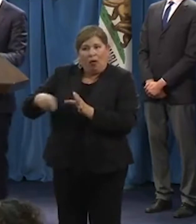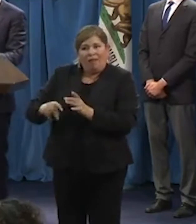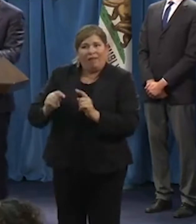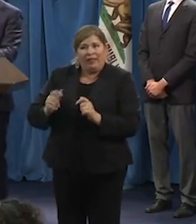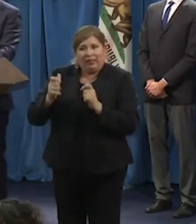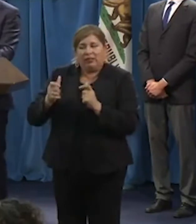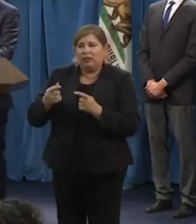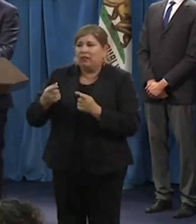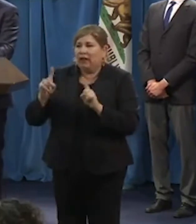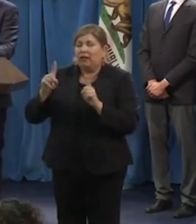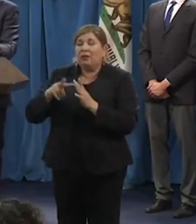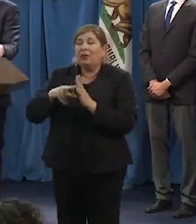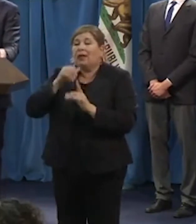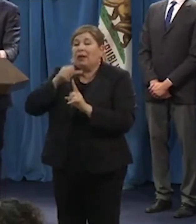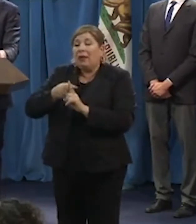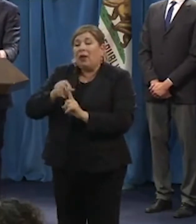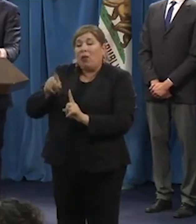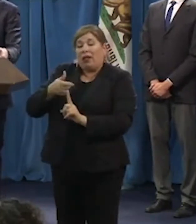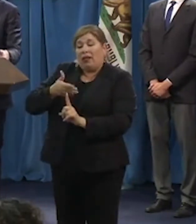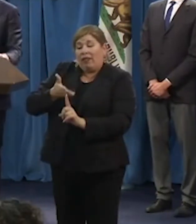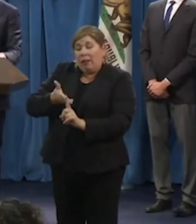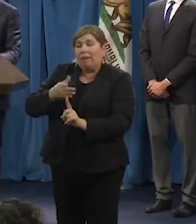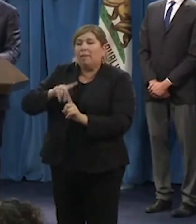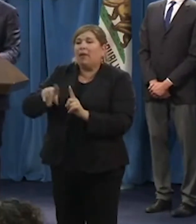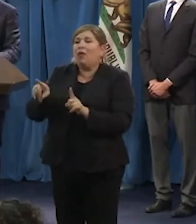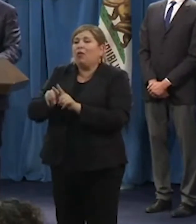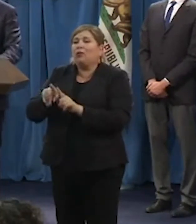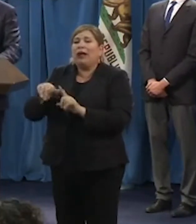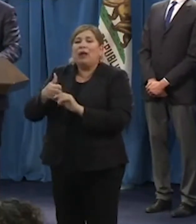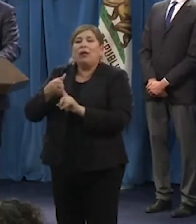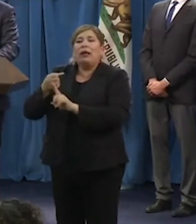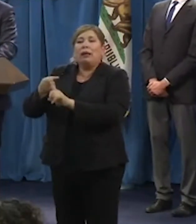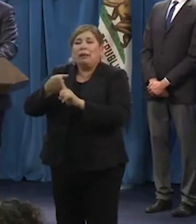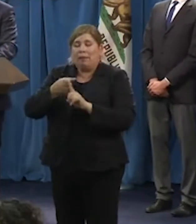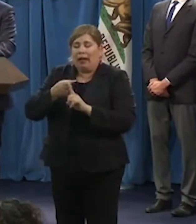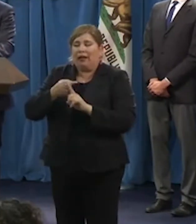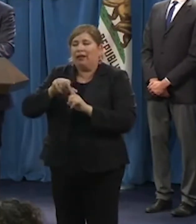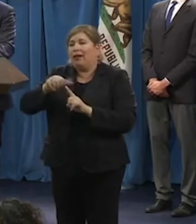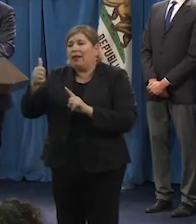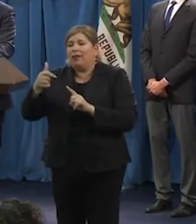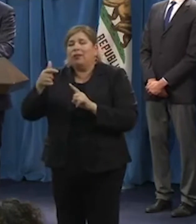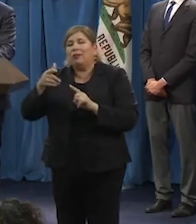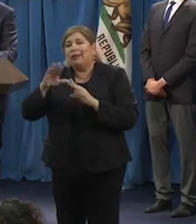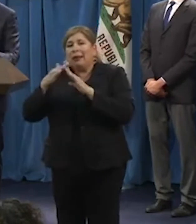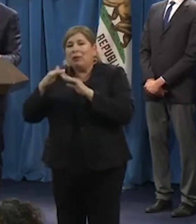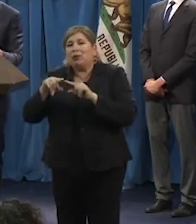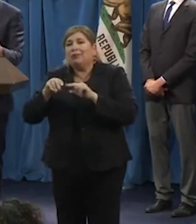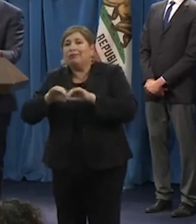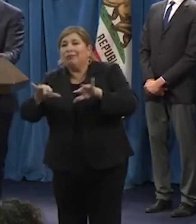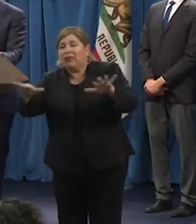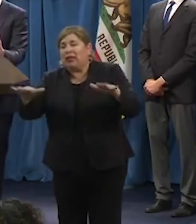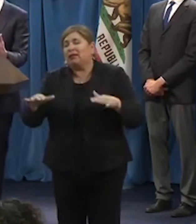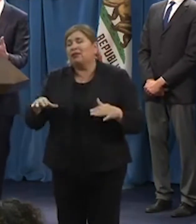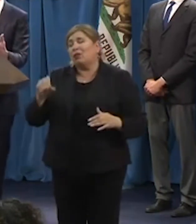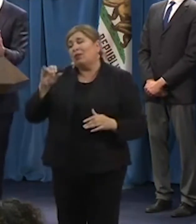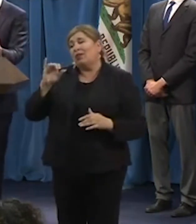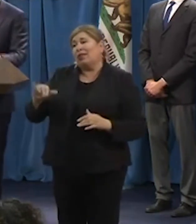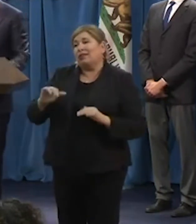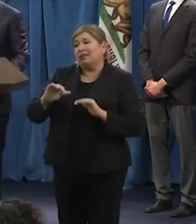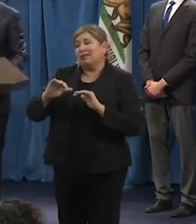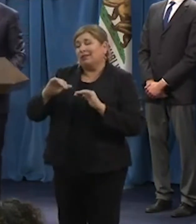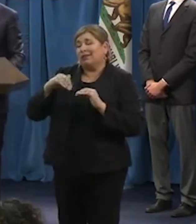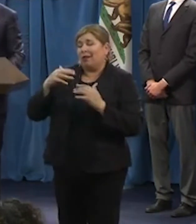doesn't just impact them, but the community and communities you're bringing those people into. And that's a combination of